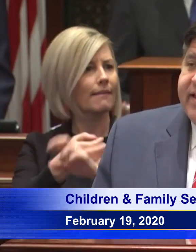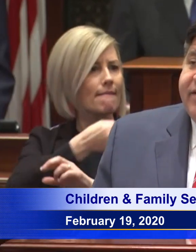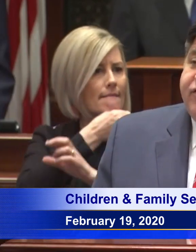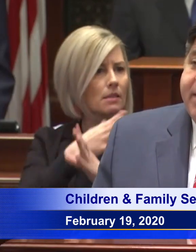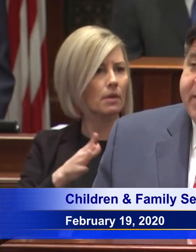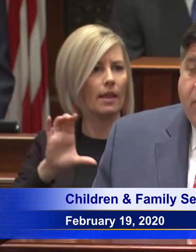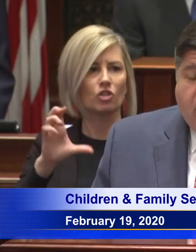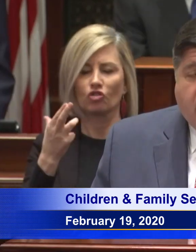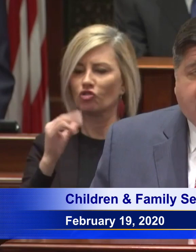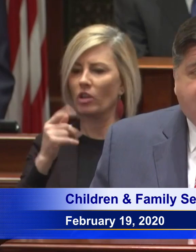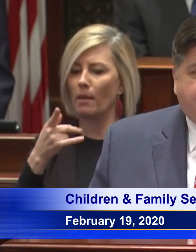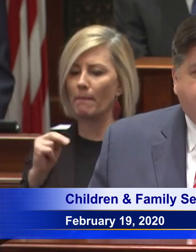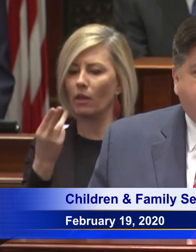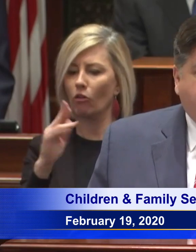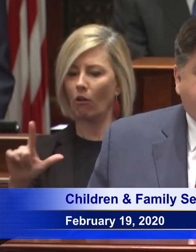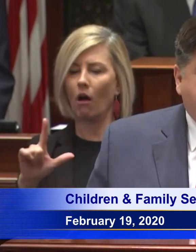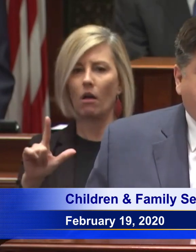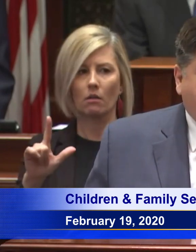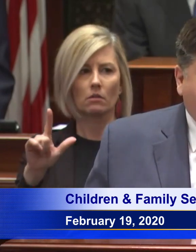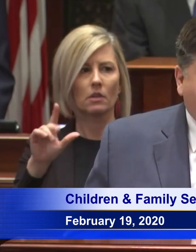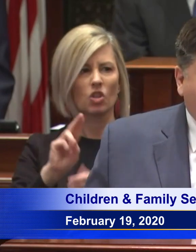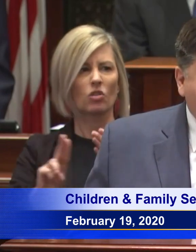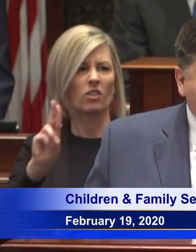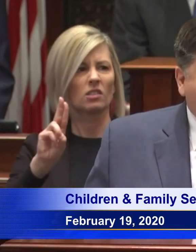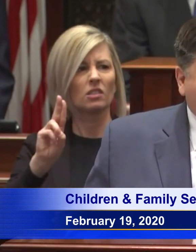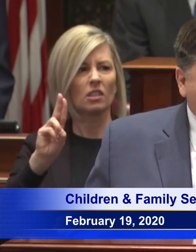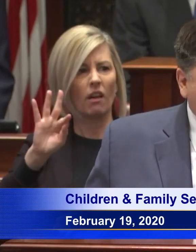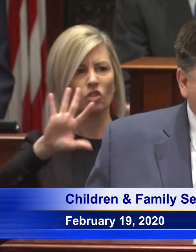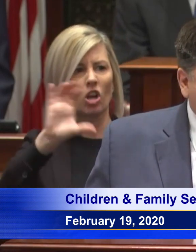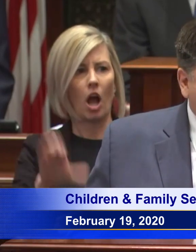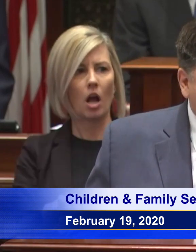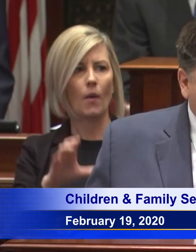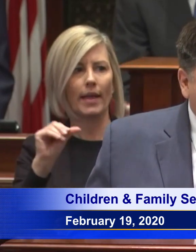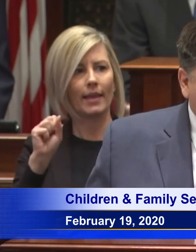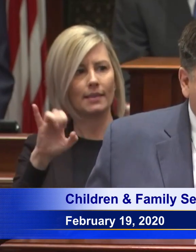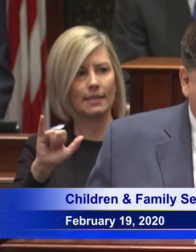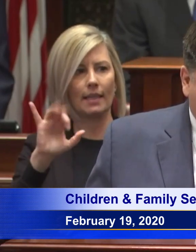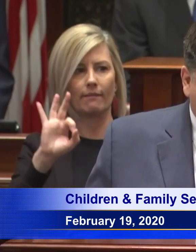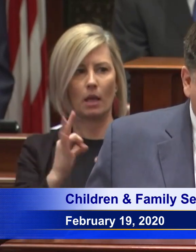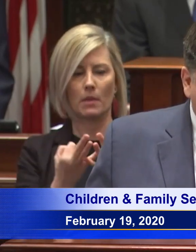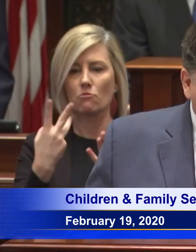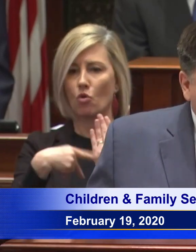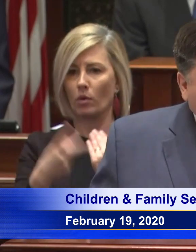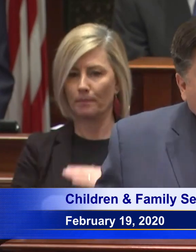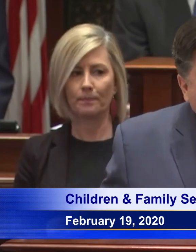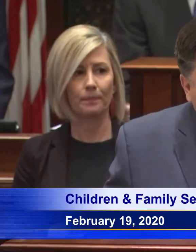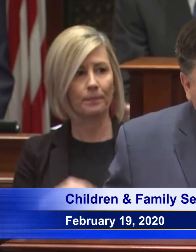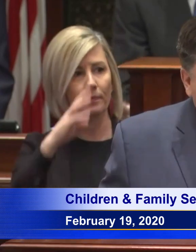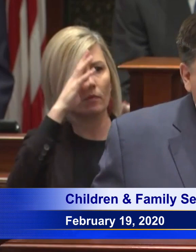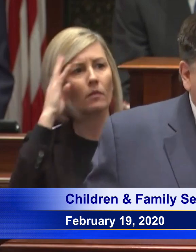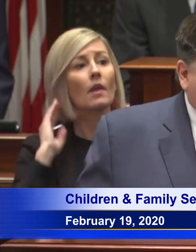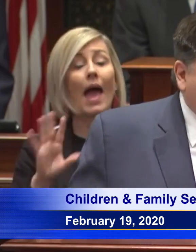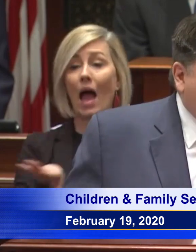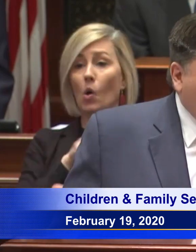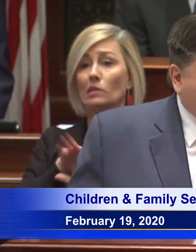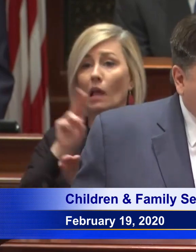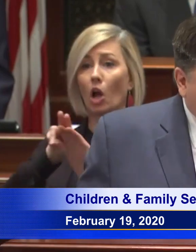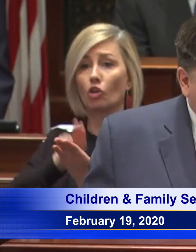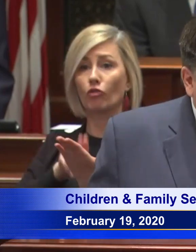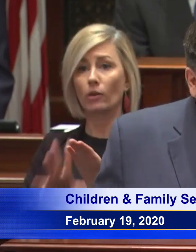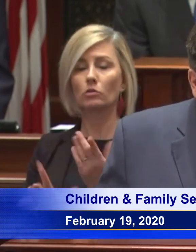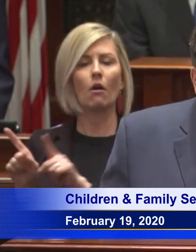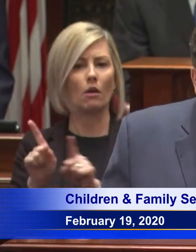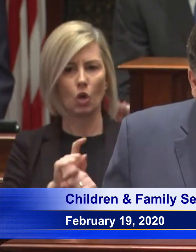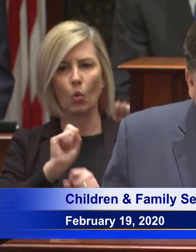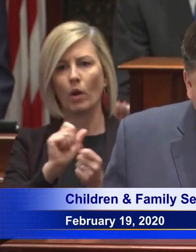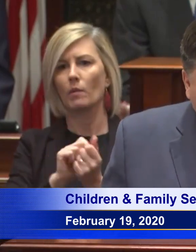experts like Chapin Hall at the University of Chicago and Casey Family Programs. Outside contractors are also